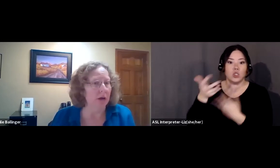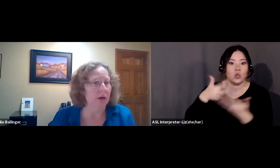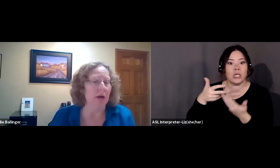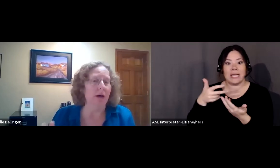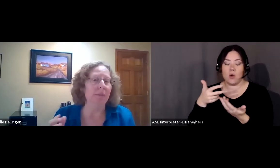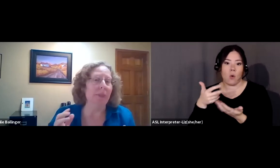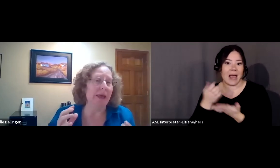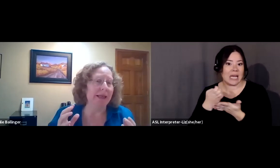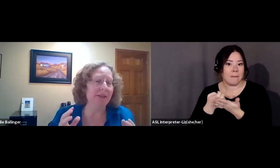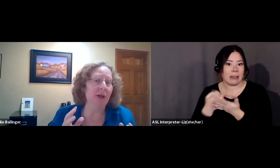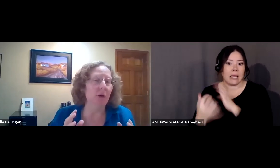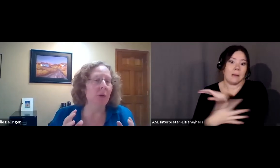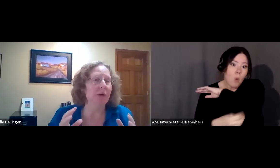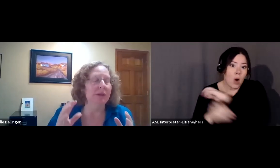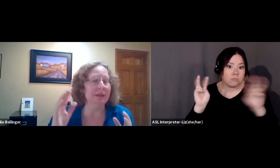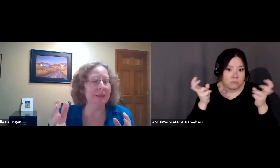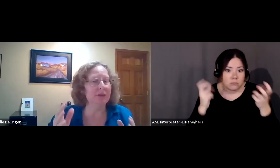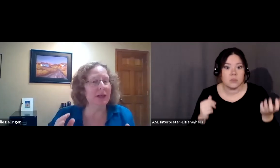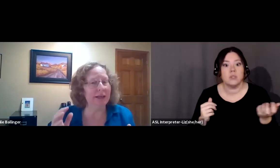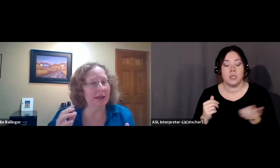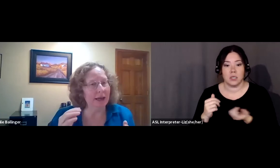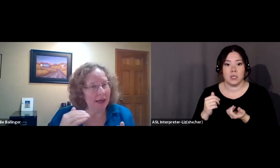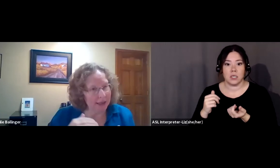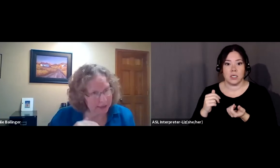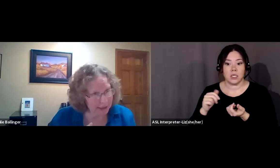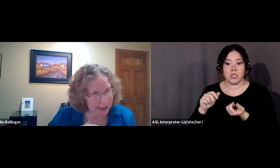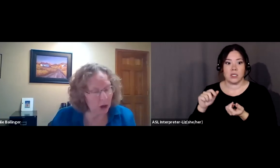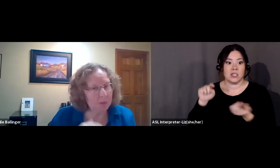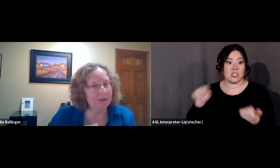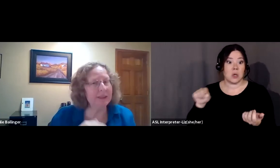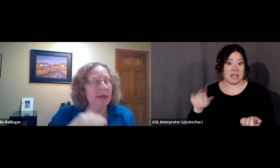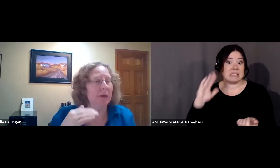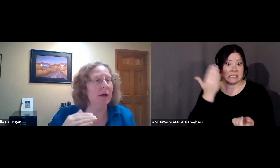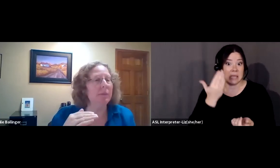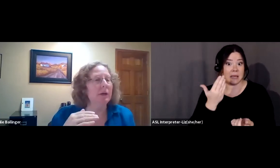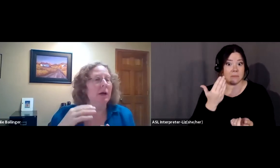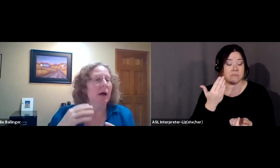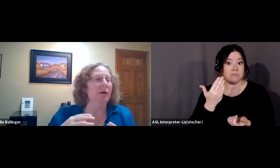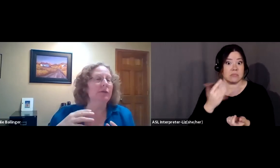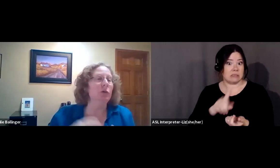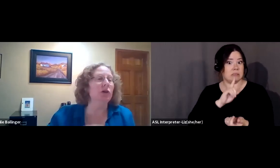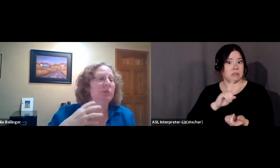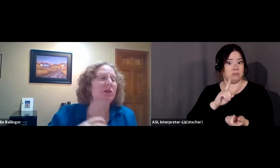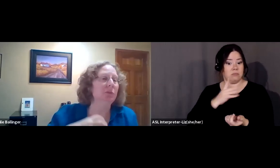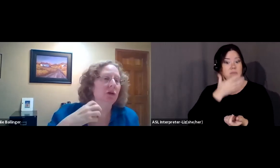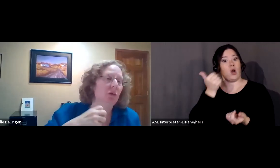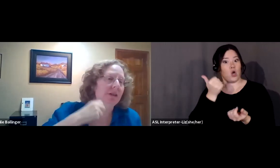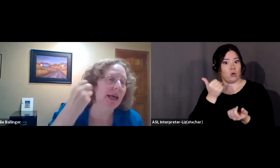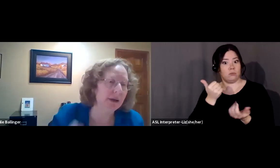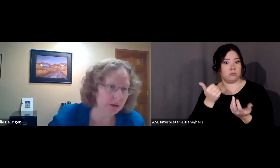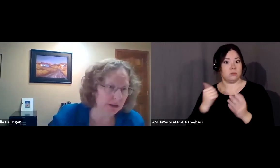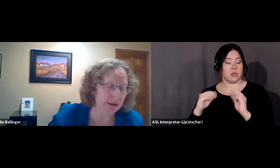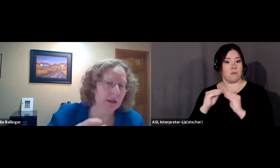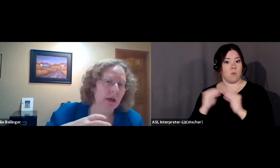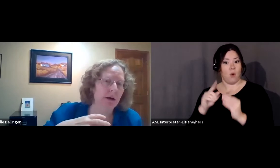poor, and so this sounds like a help of a step up towards much more